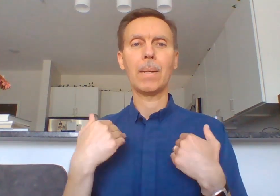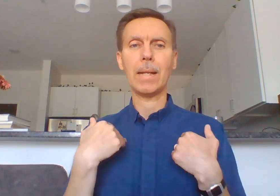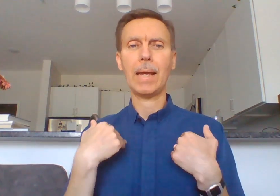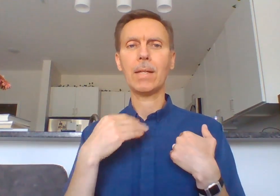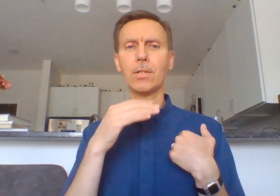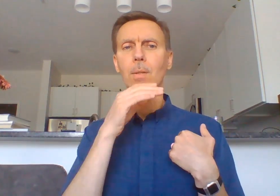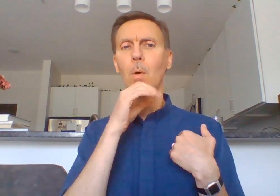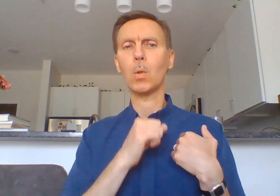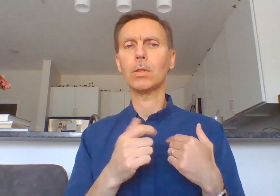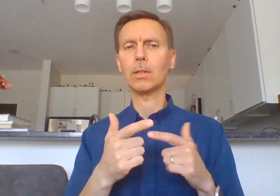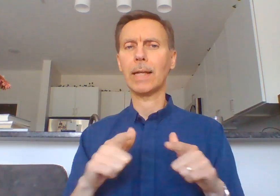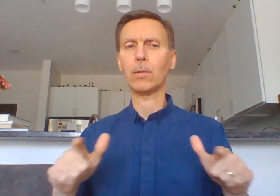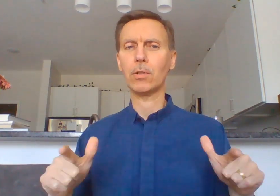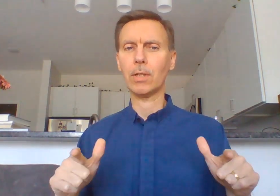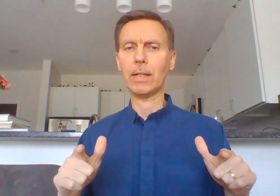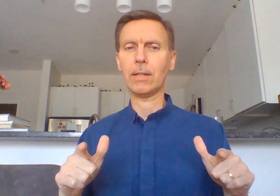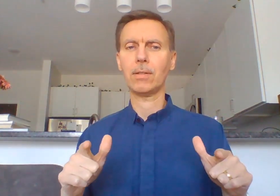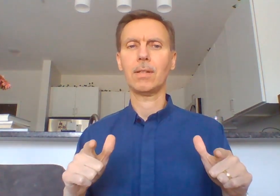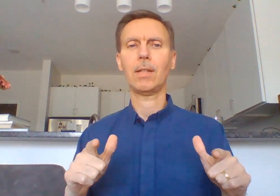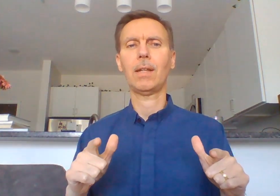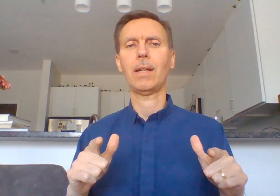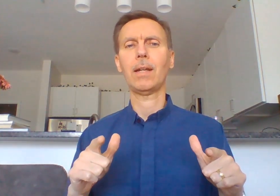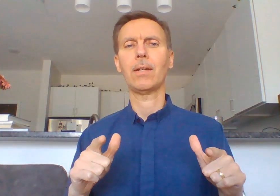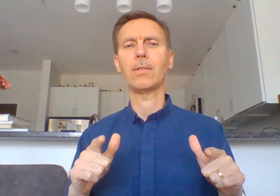it has some older language in it, and